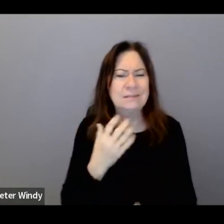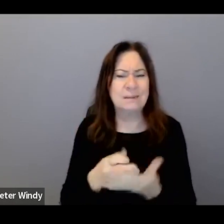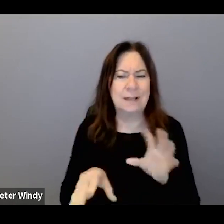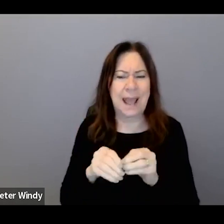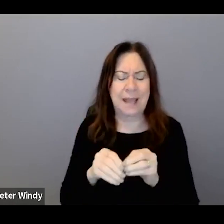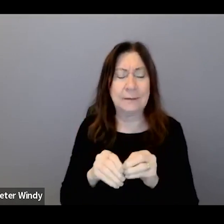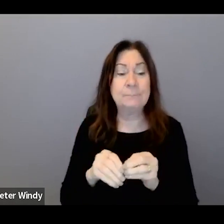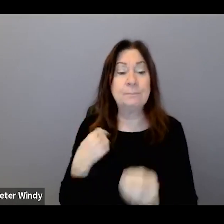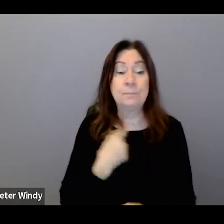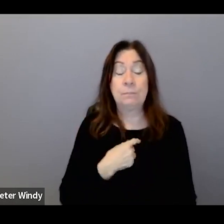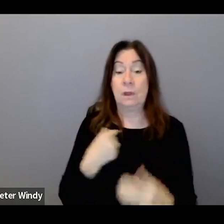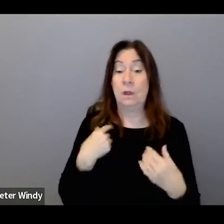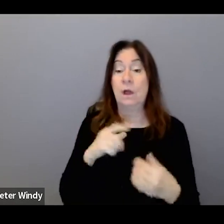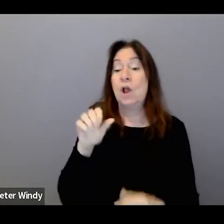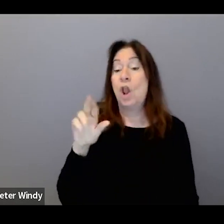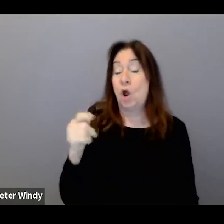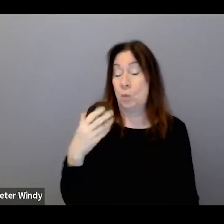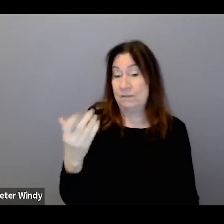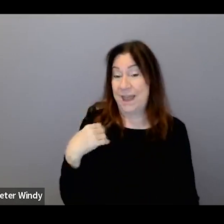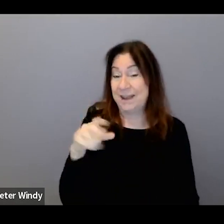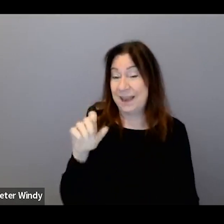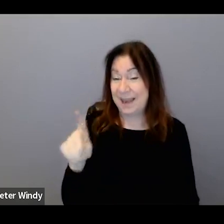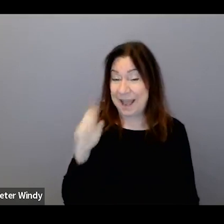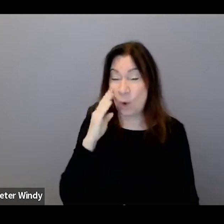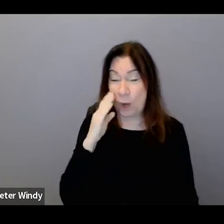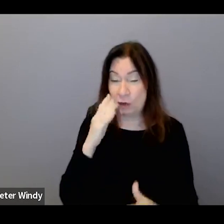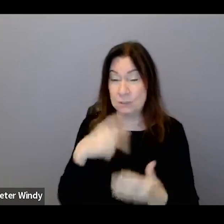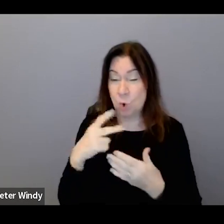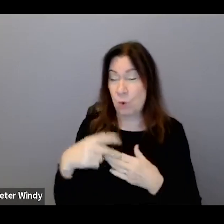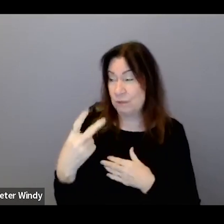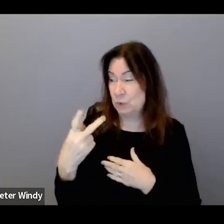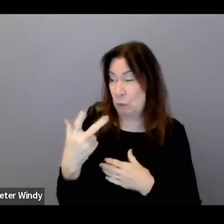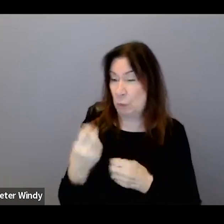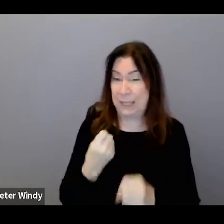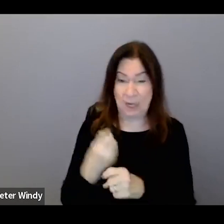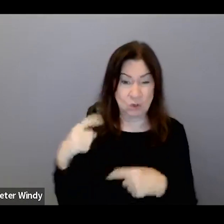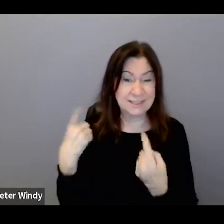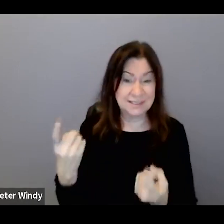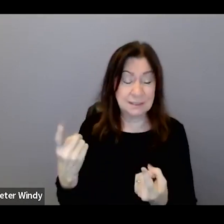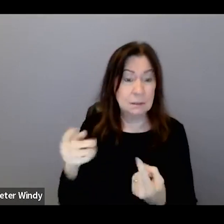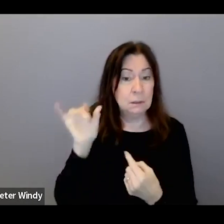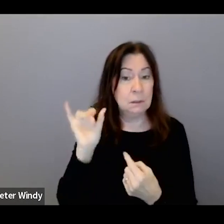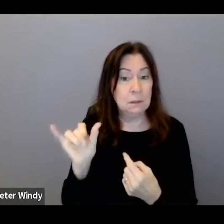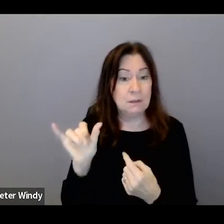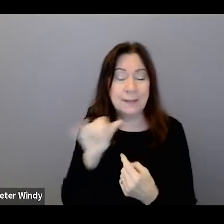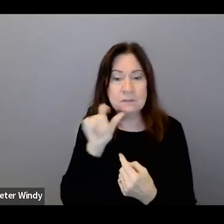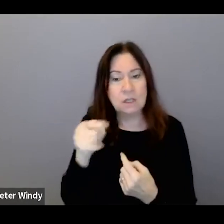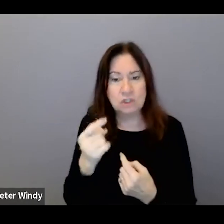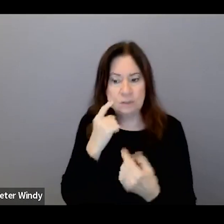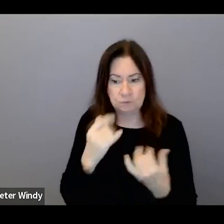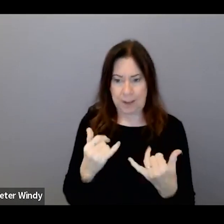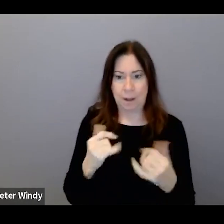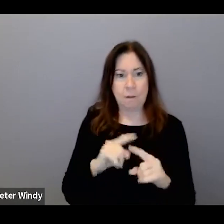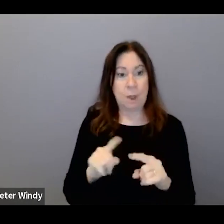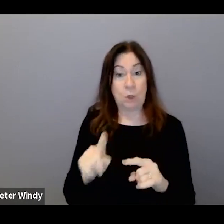So Laura, we've had a lead awareness program for at least 2 or 3 years. And that goes not just for now. When your